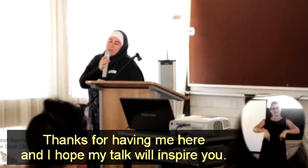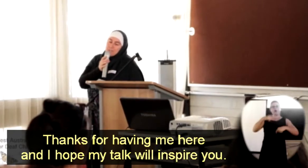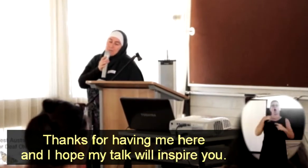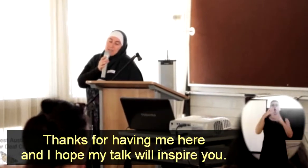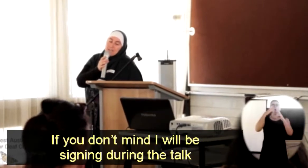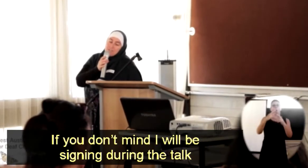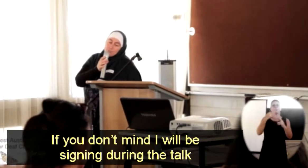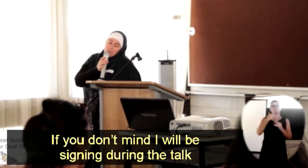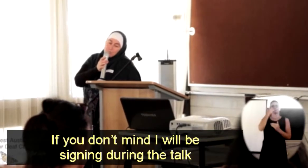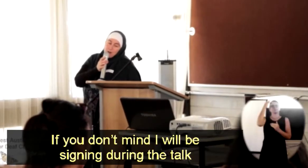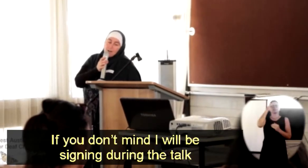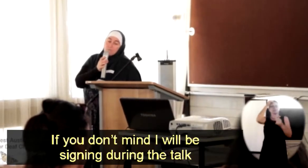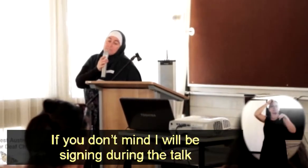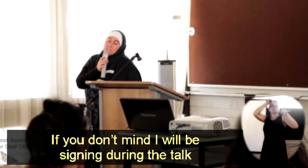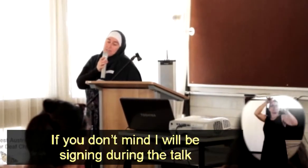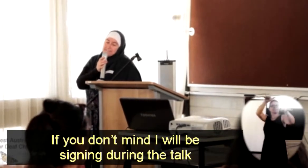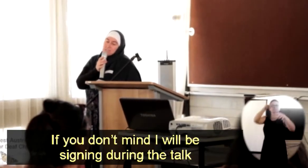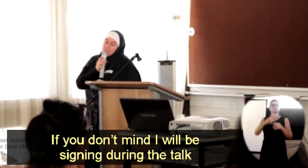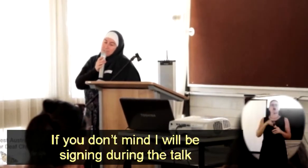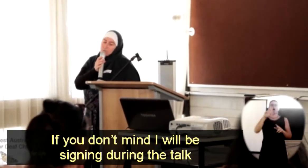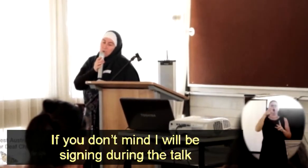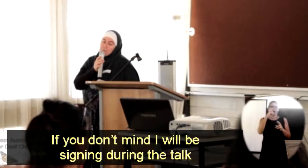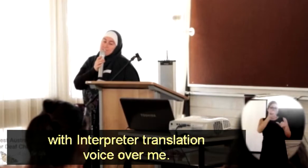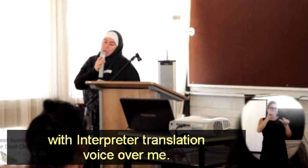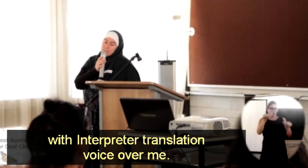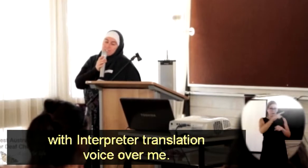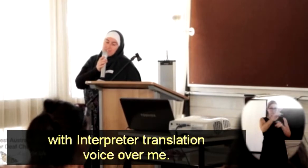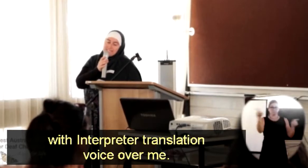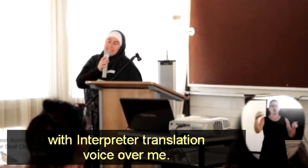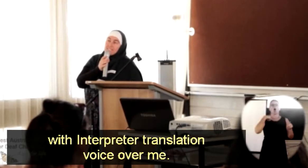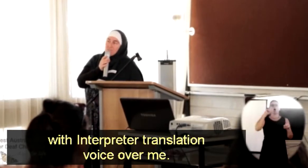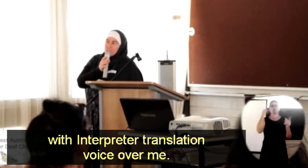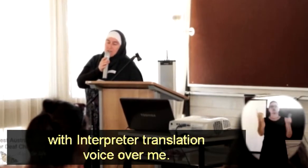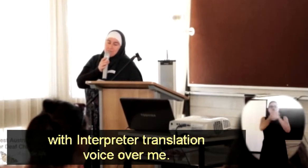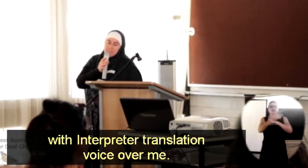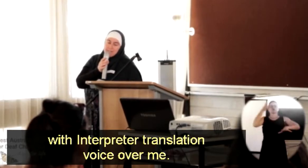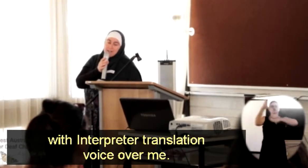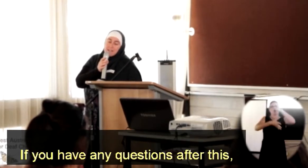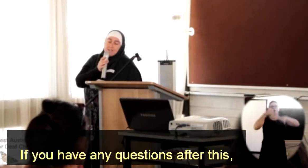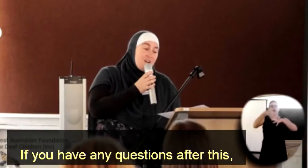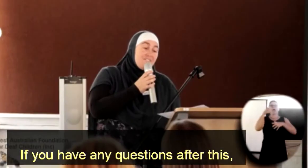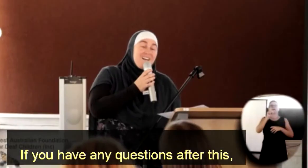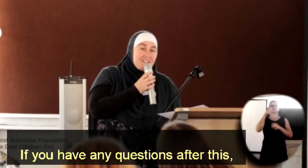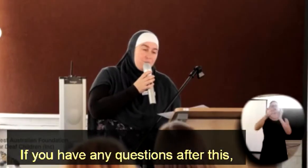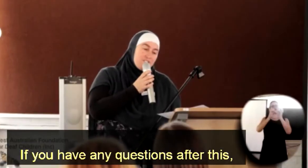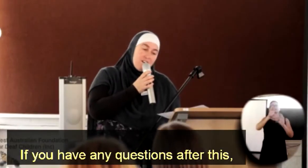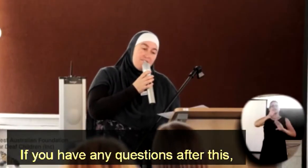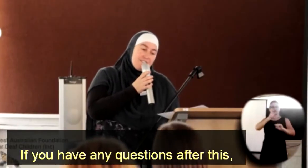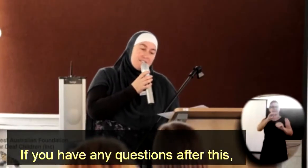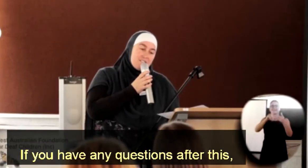you. If you don't mind, I will be signing during the talk with interpreter translating voice over me. If you have any questions after this,